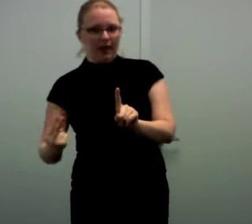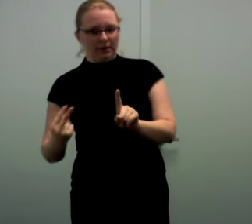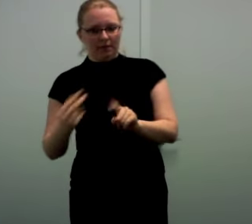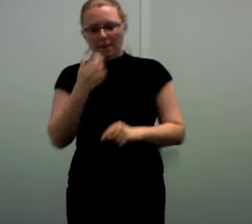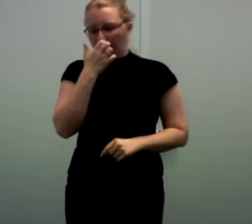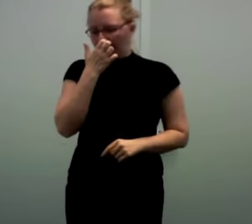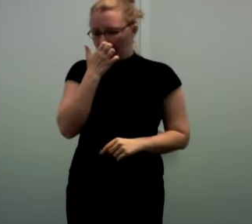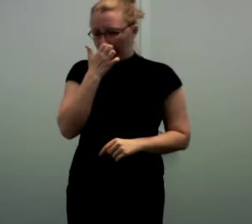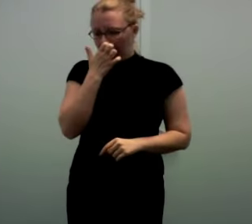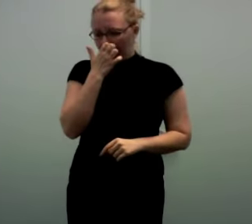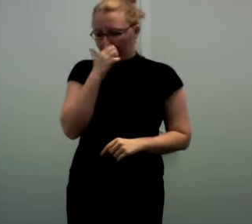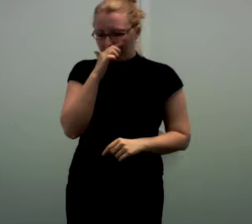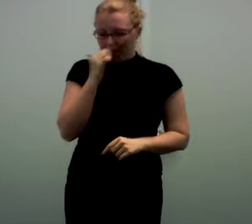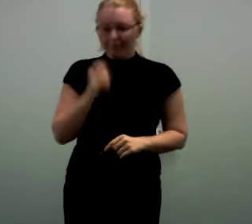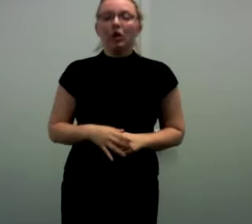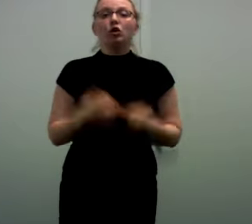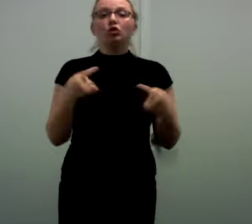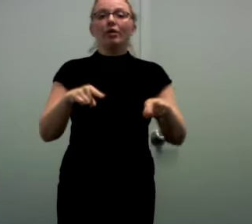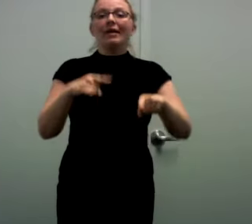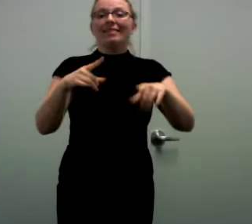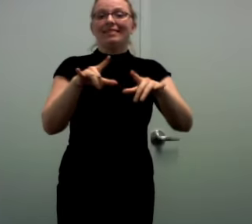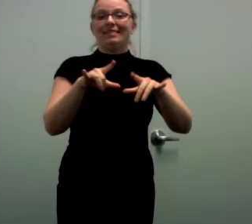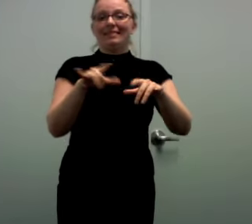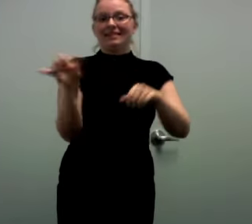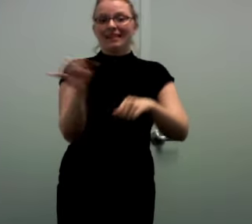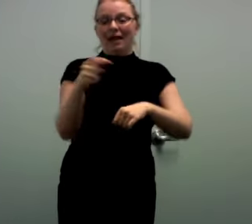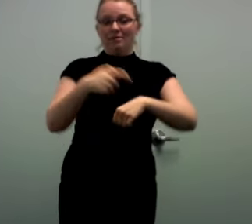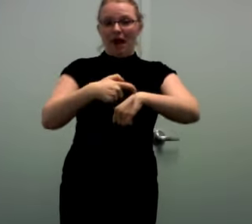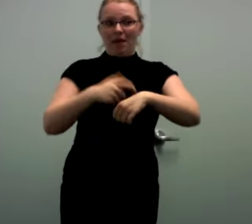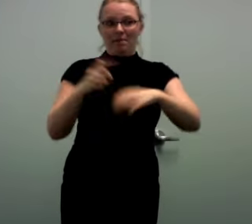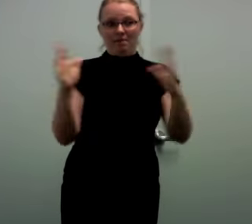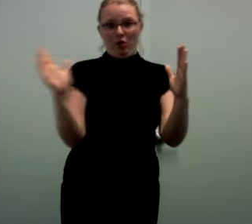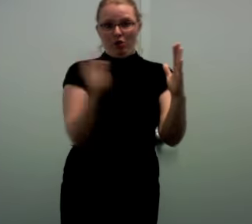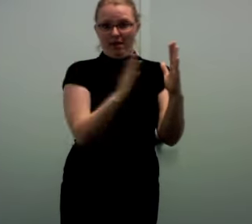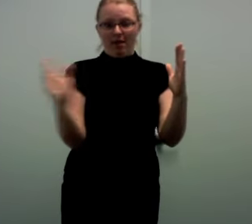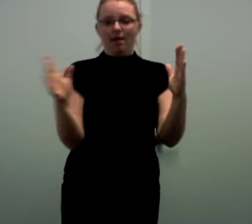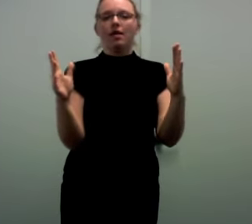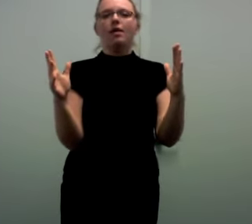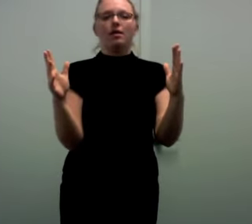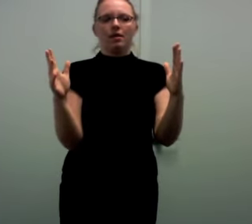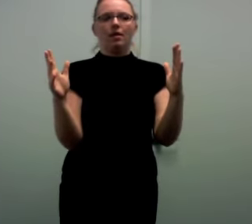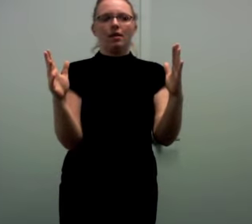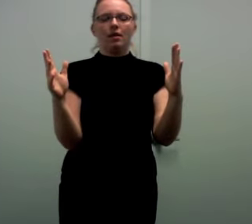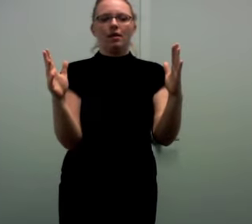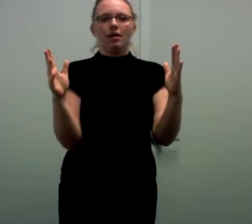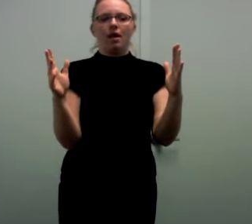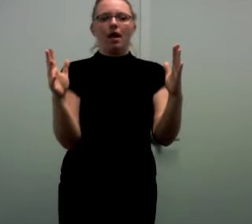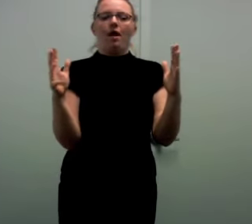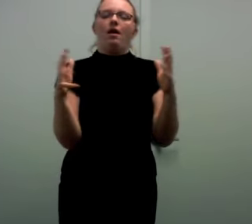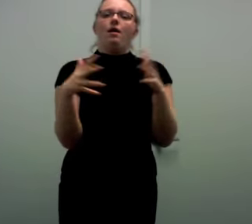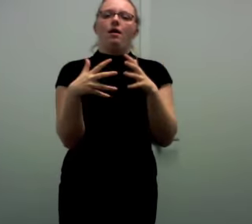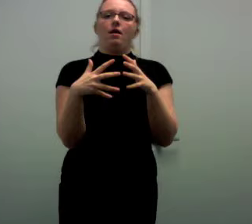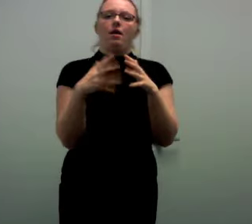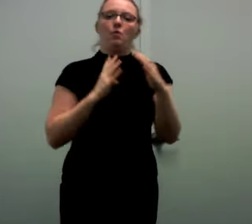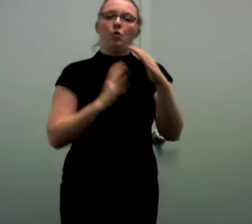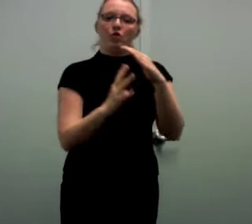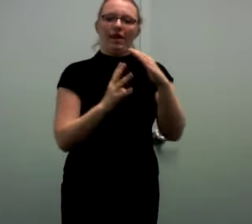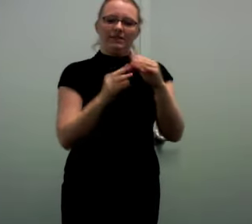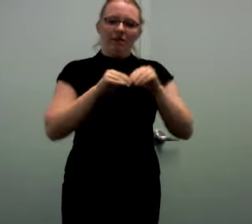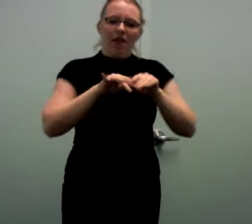During the same time period, immigrants flooded America, and they flooded the cities for work. The average